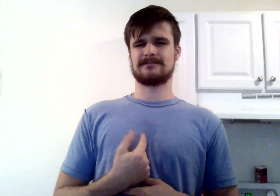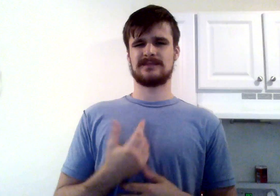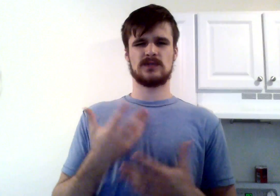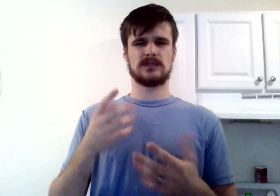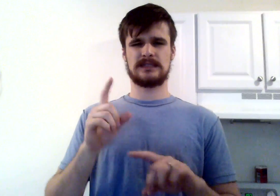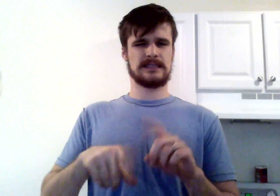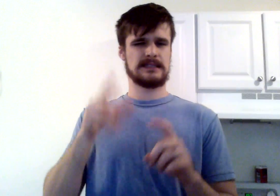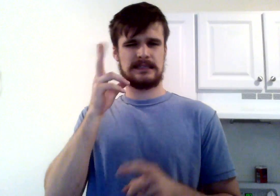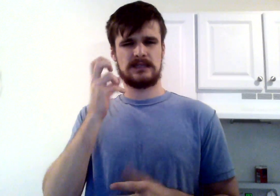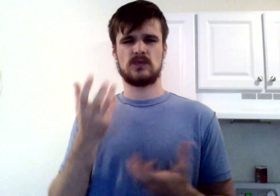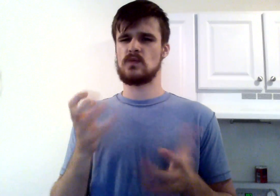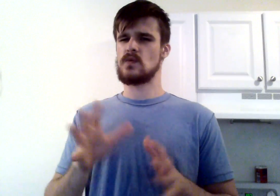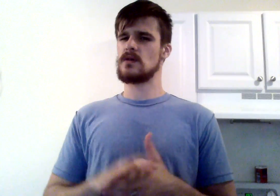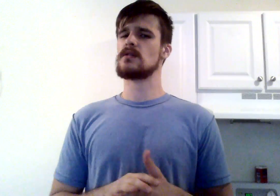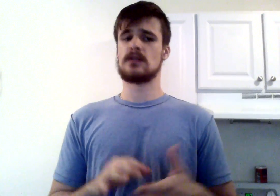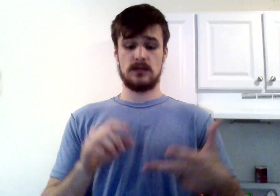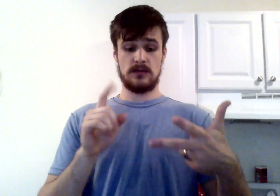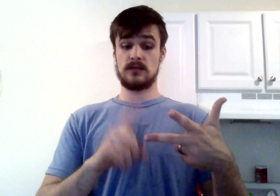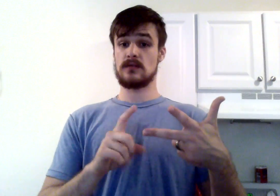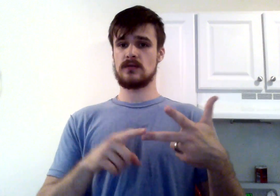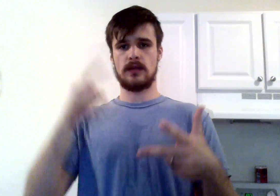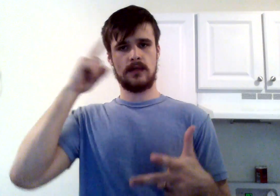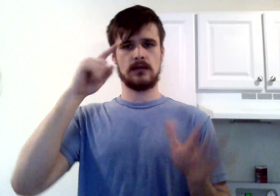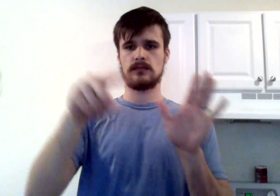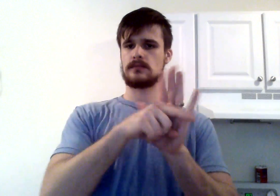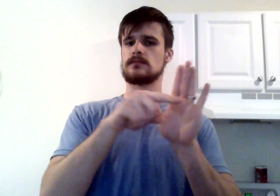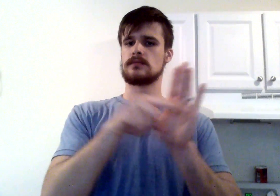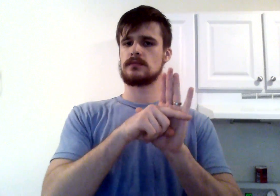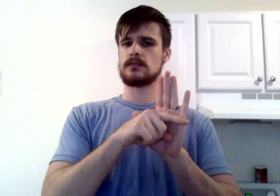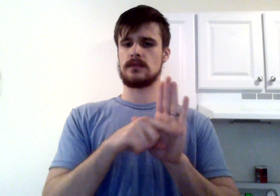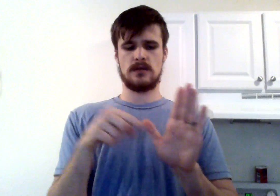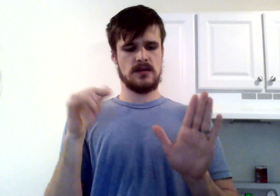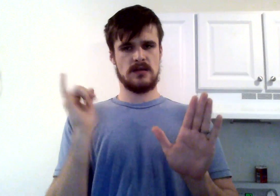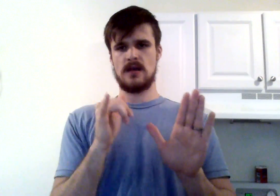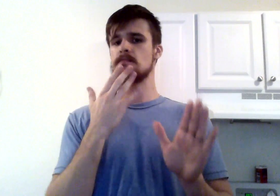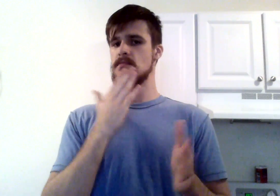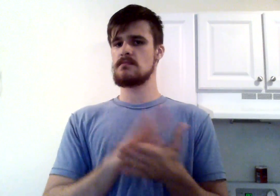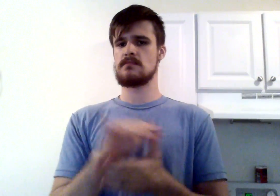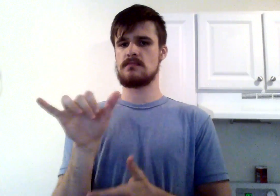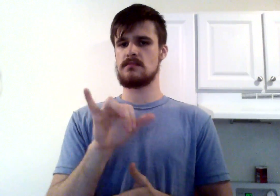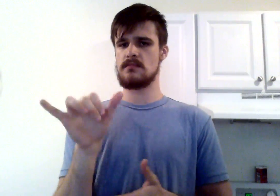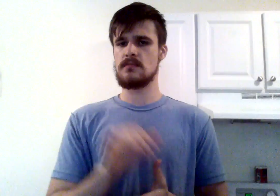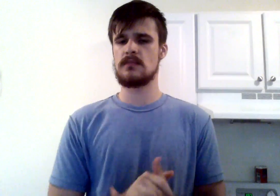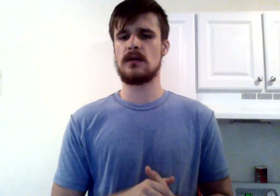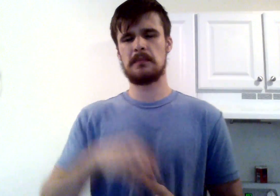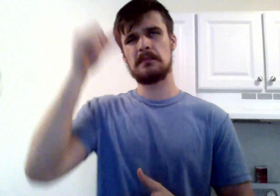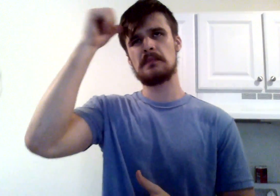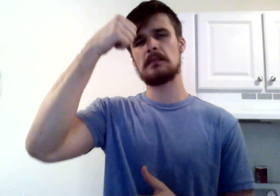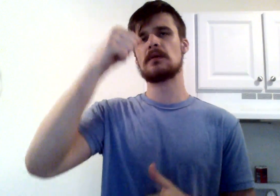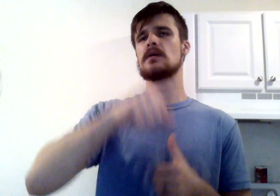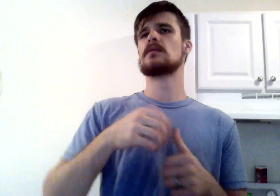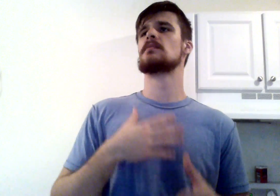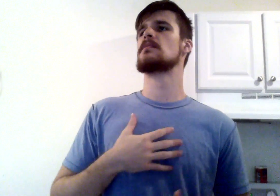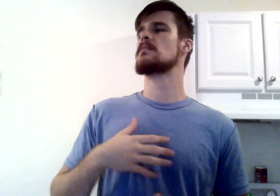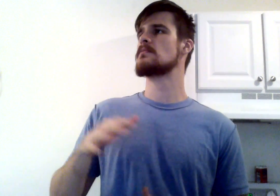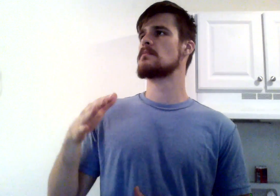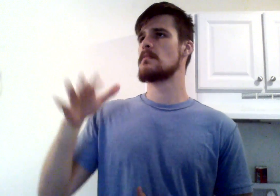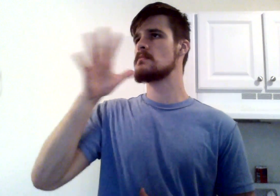in the last years of her life, became very, very negative, and it's hard to listen. I remember one day I said to her, it's October the 1st today, and she said, I know, isn't it